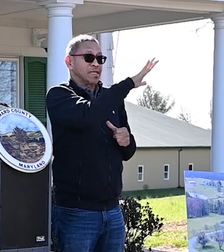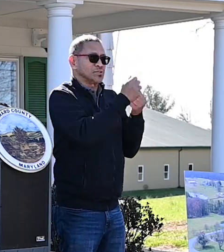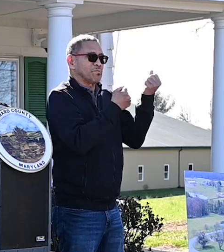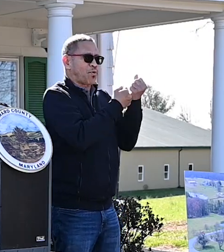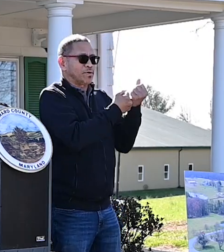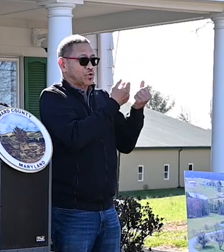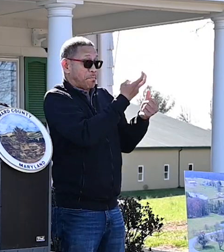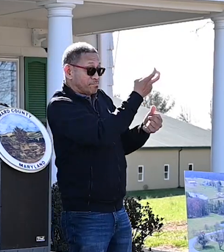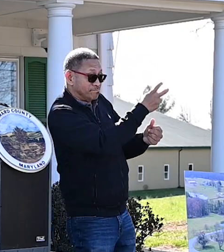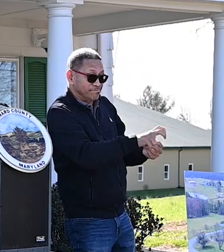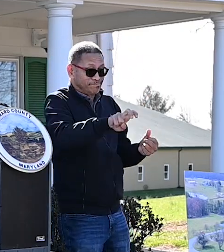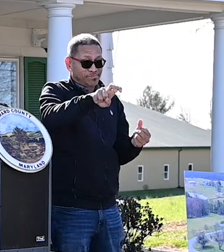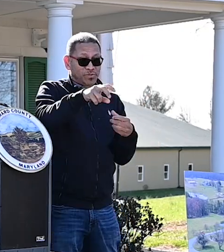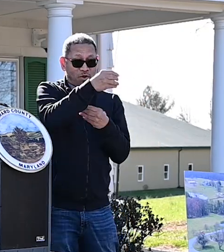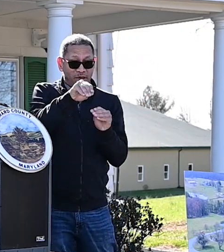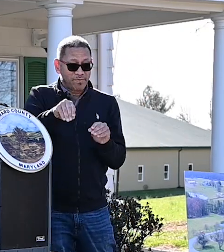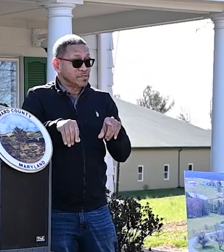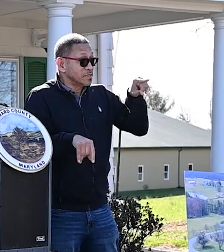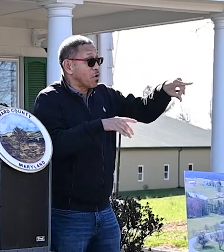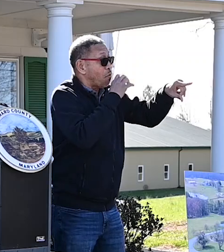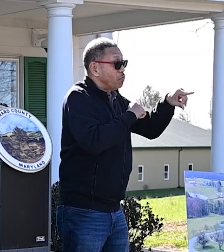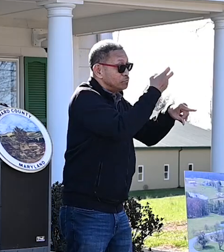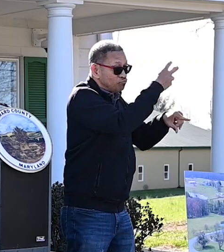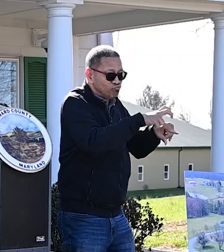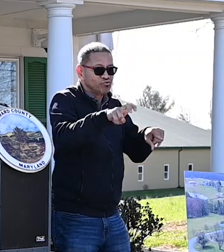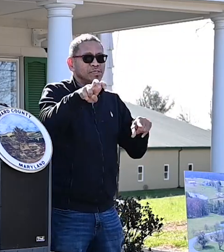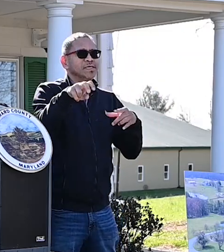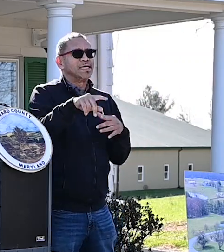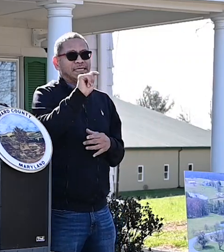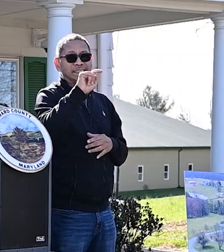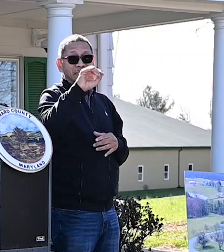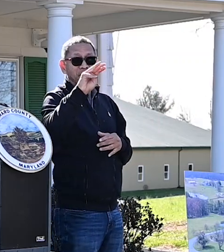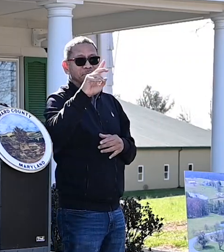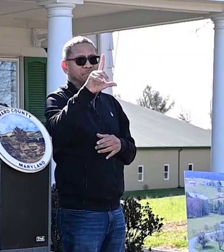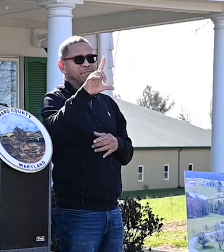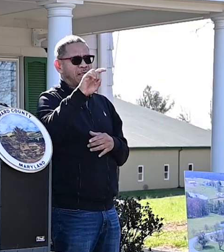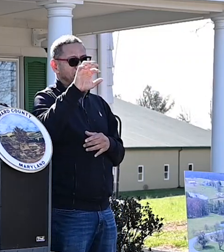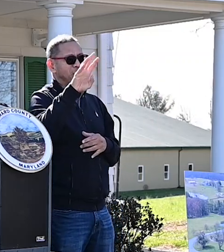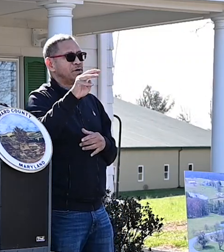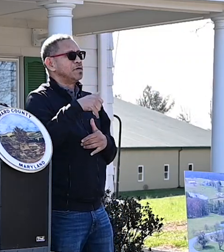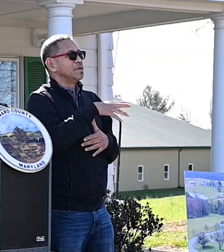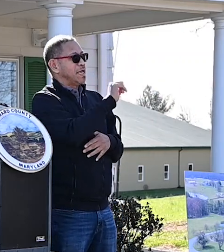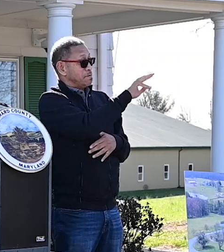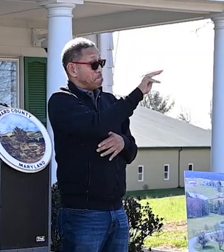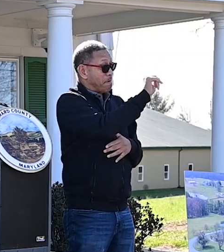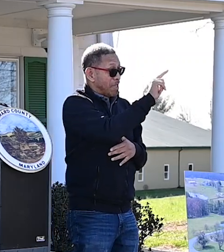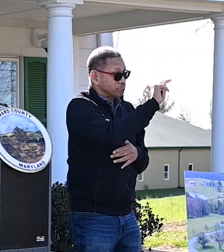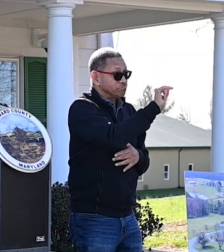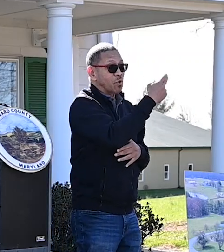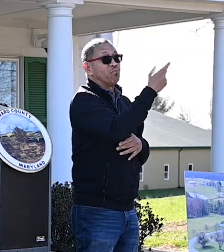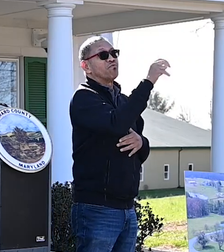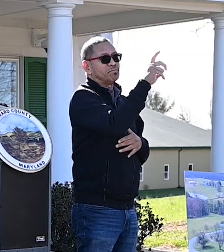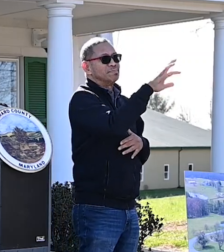my transition to the new office, particularly Tim Latimer, the director of OCS, and Matt Hoover.